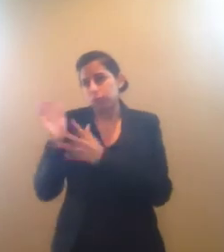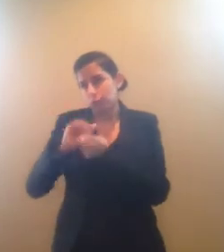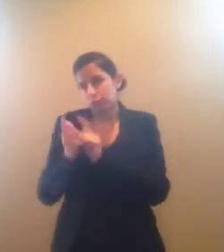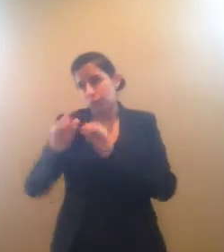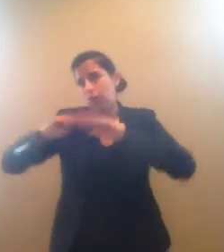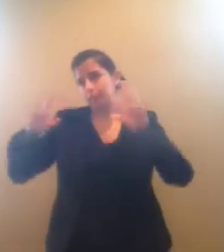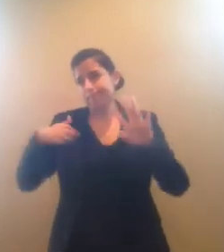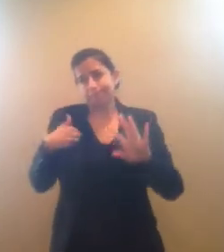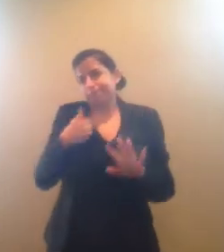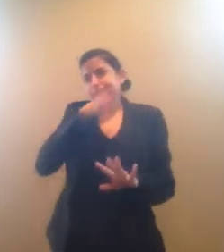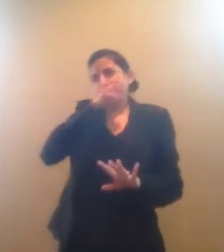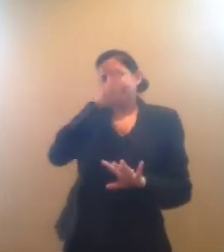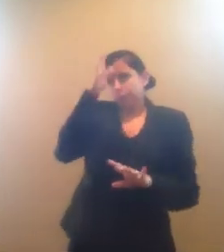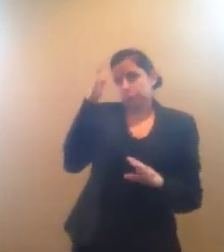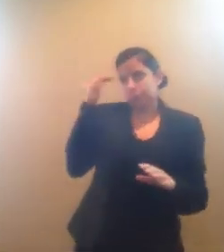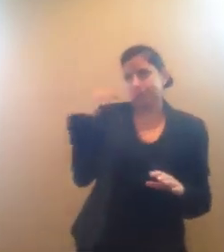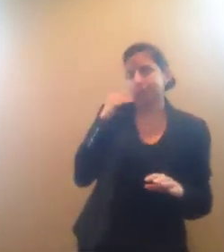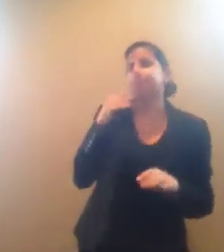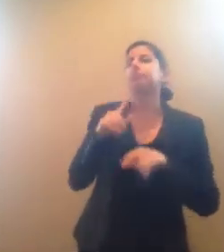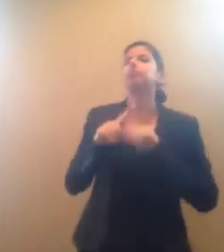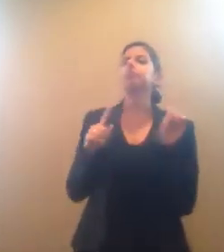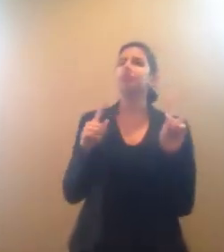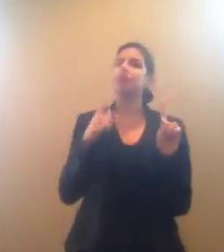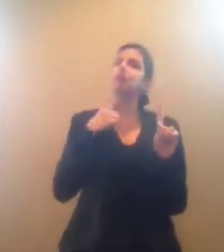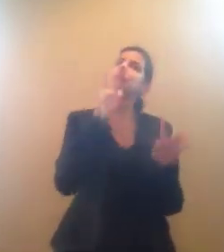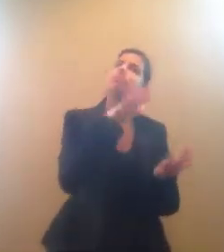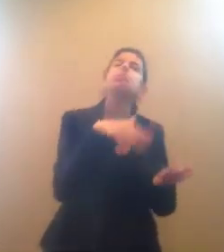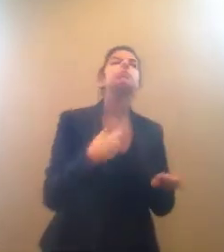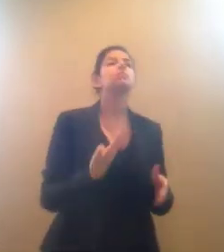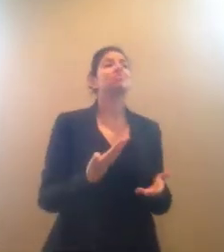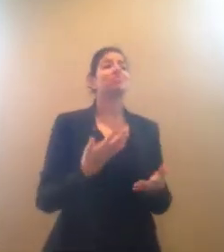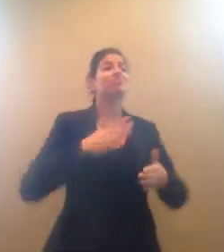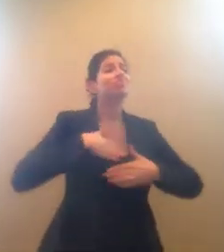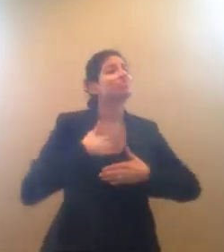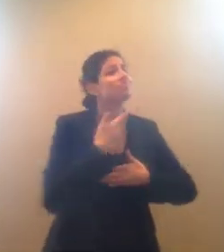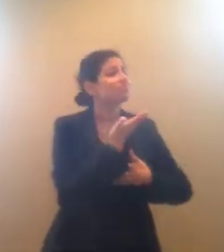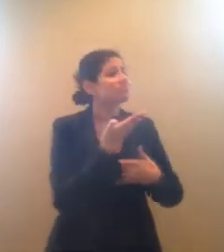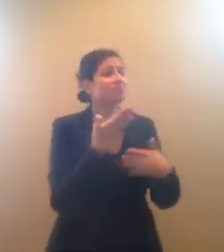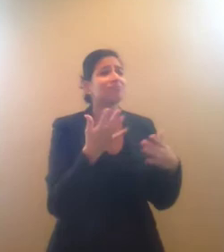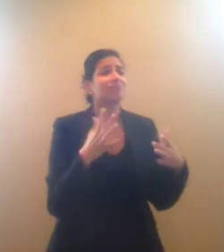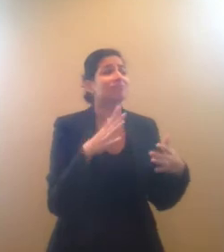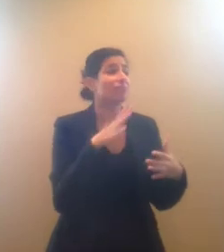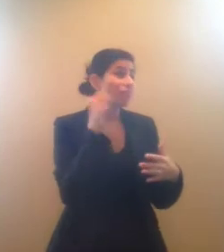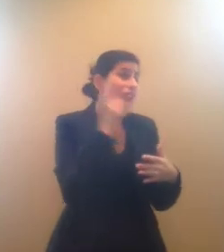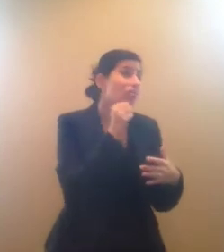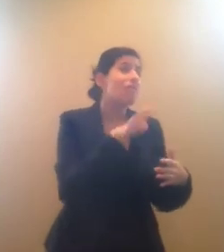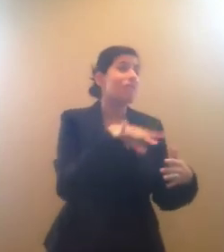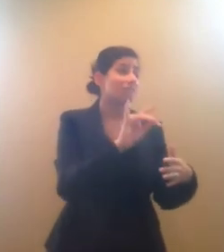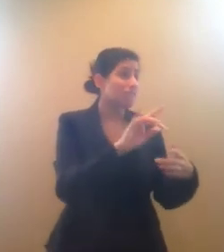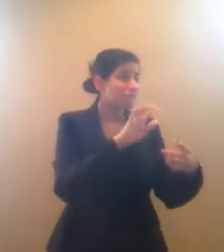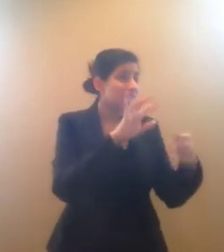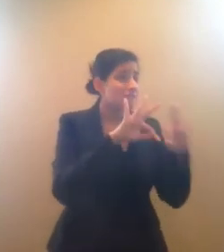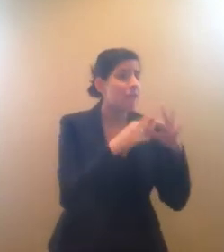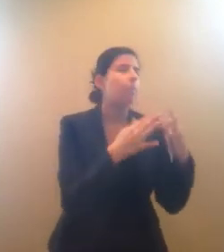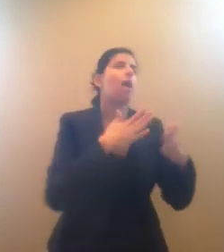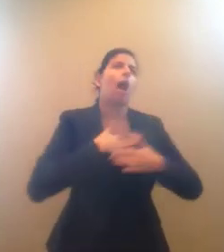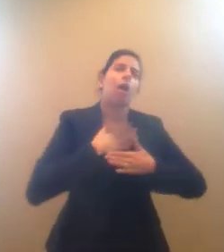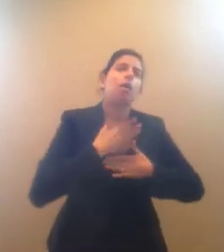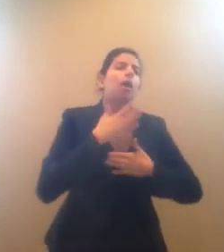look, I'm really glad that Unsuk had a family to live with. I was very worried about her. I made a promise to her grandmother, your mother,